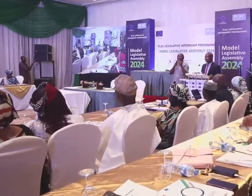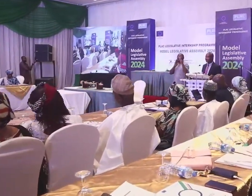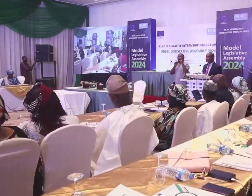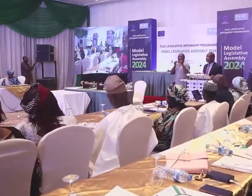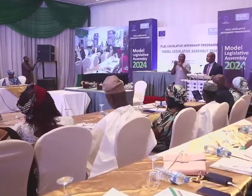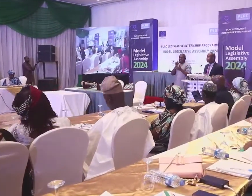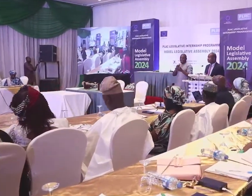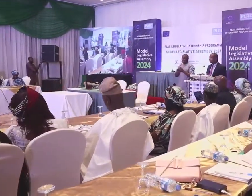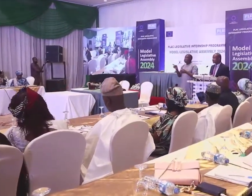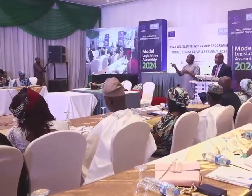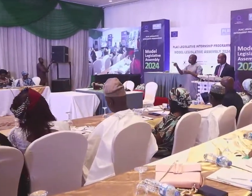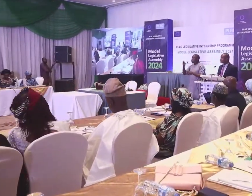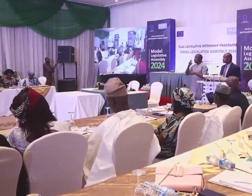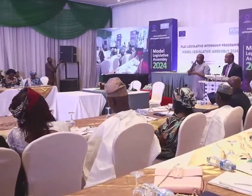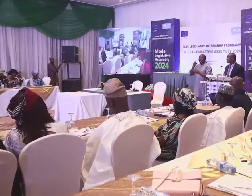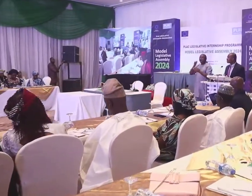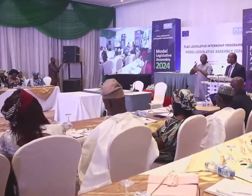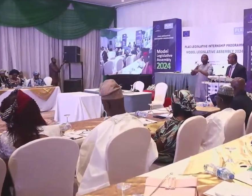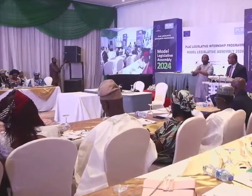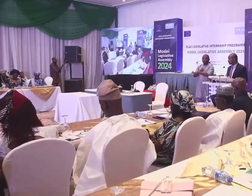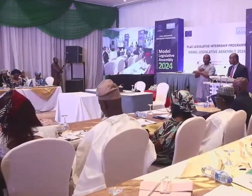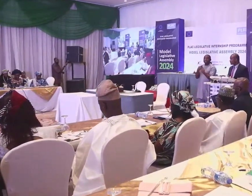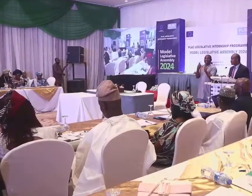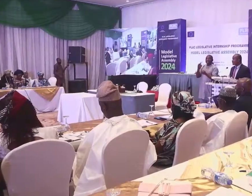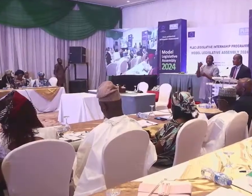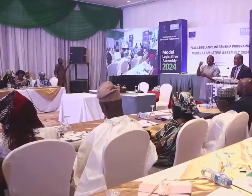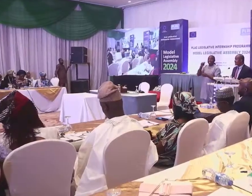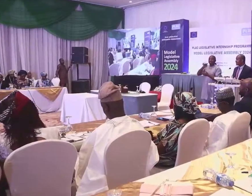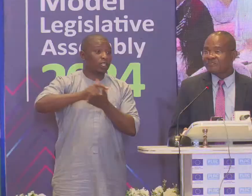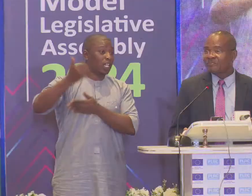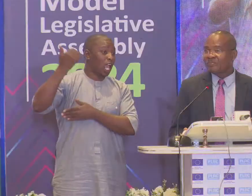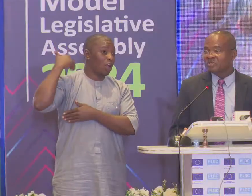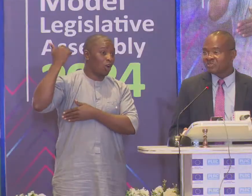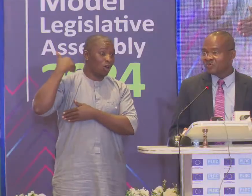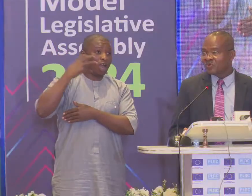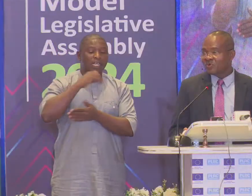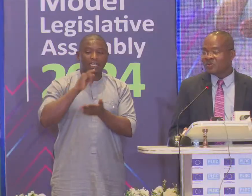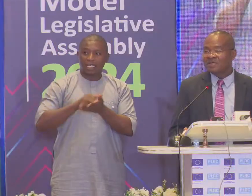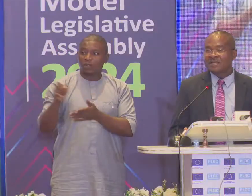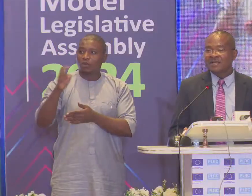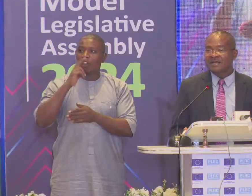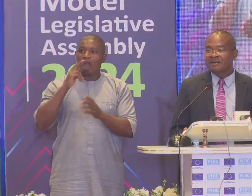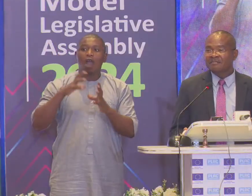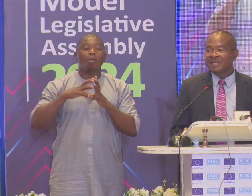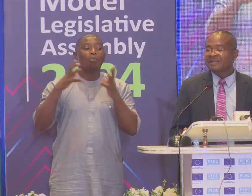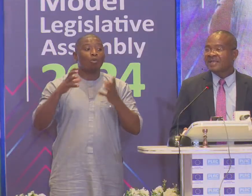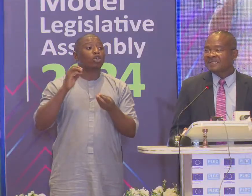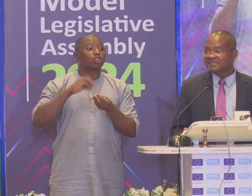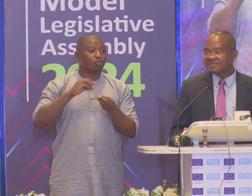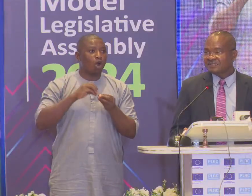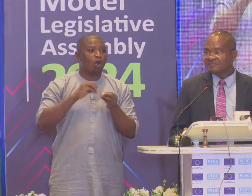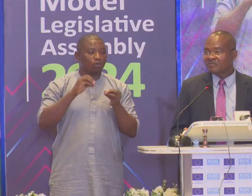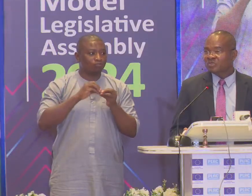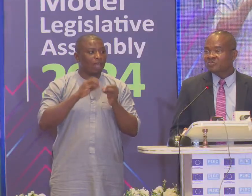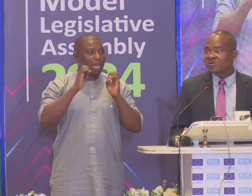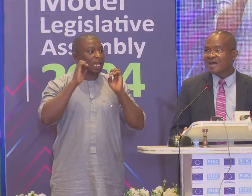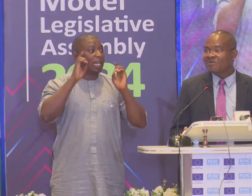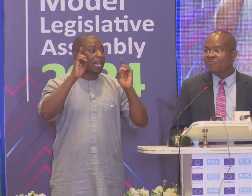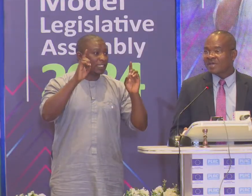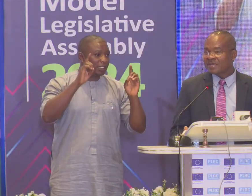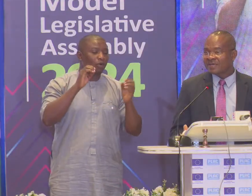are improved since 10 weeks ago, and that you're a much more enlightened, much